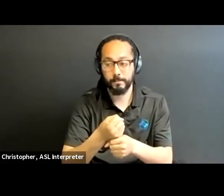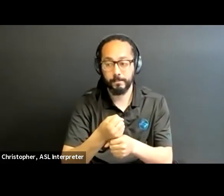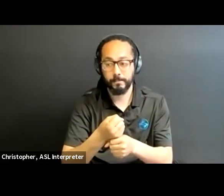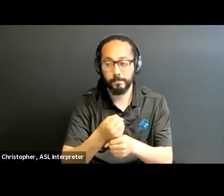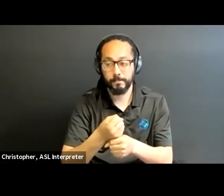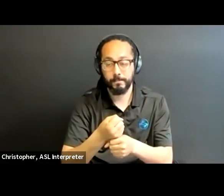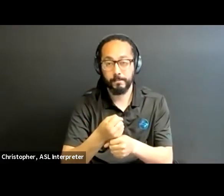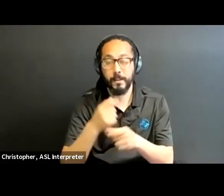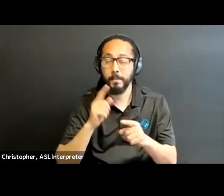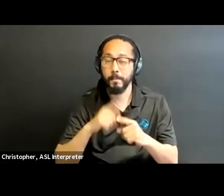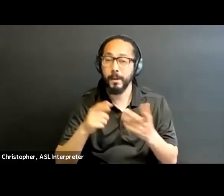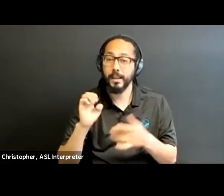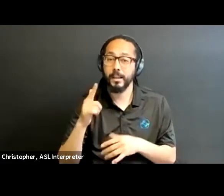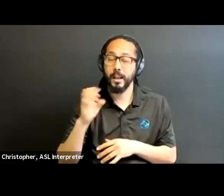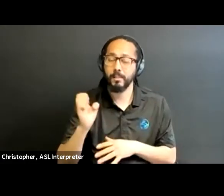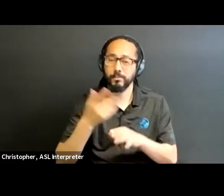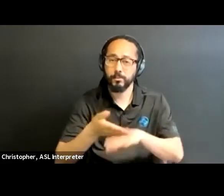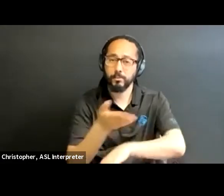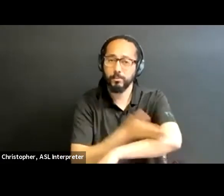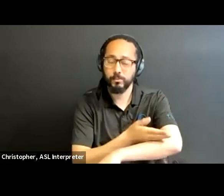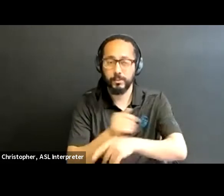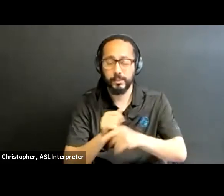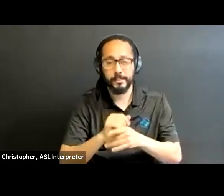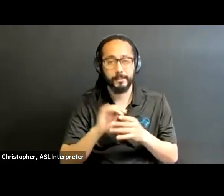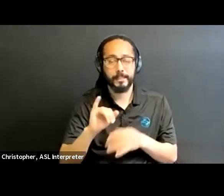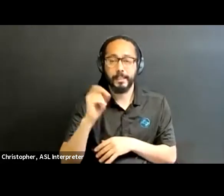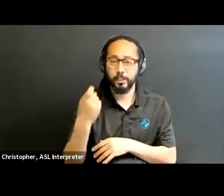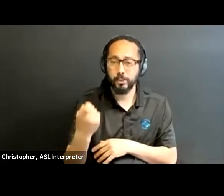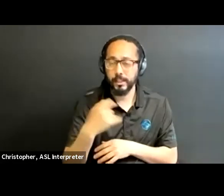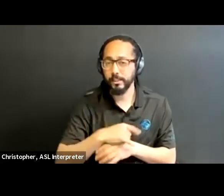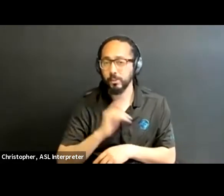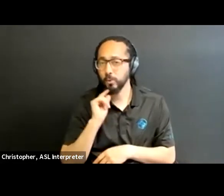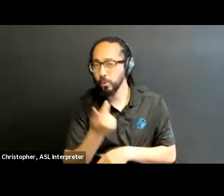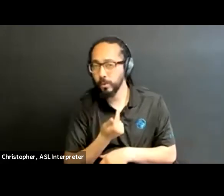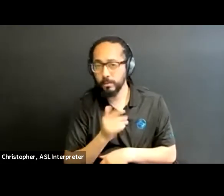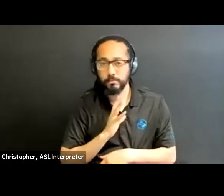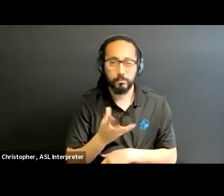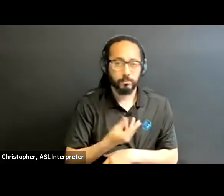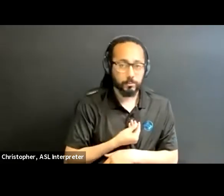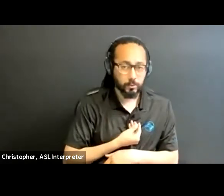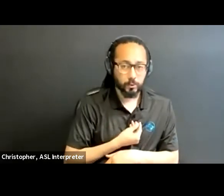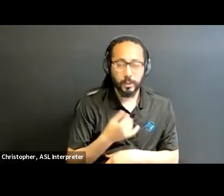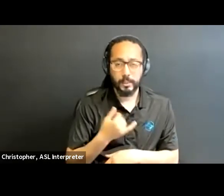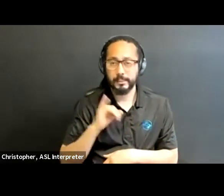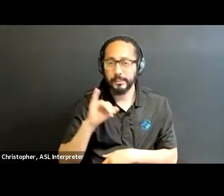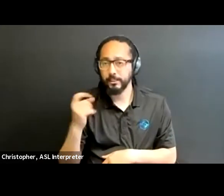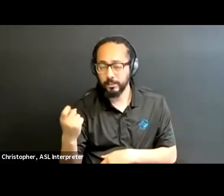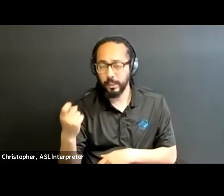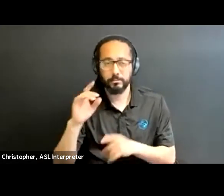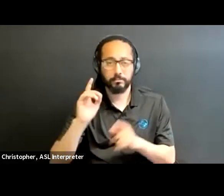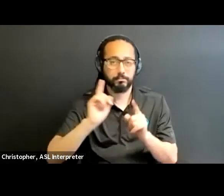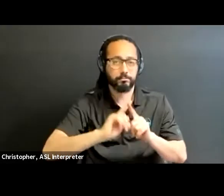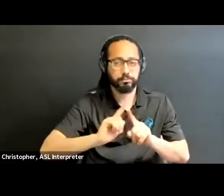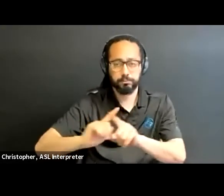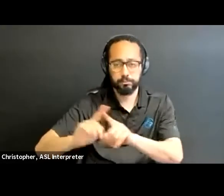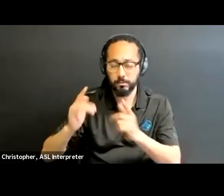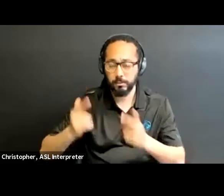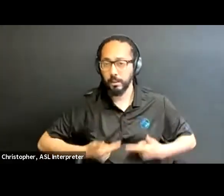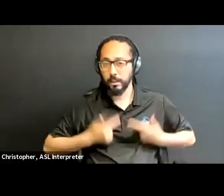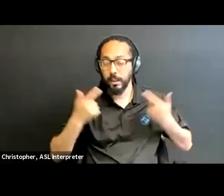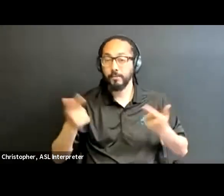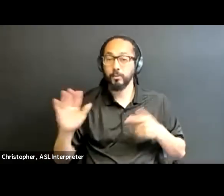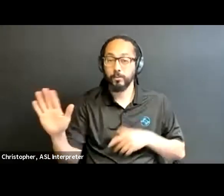of lesbian, gay, bisexual, trans, queer, intersex, and two-spirit individuals across Canada and to enhance the global response